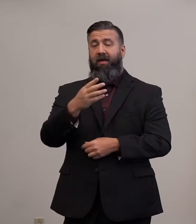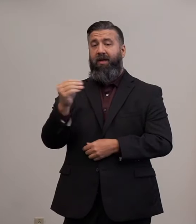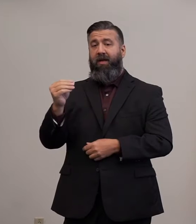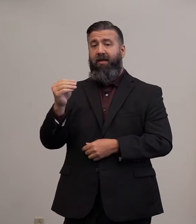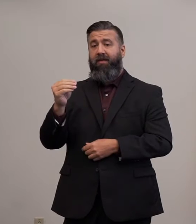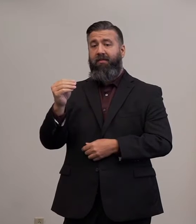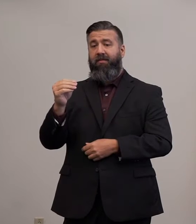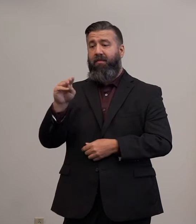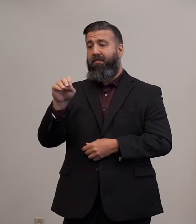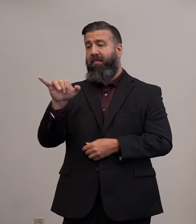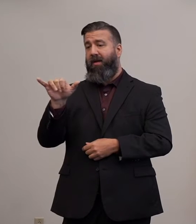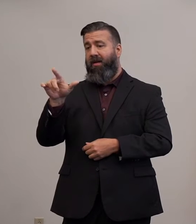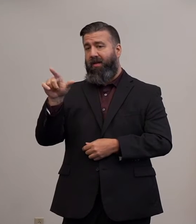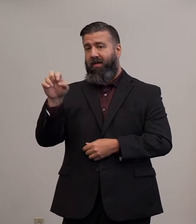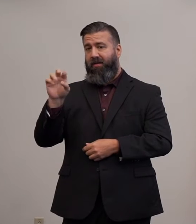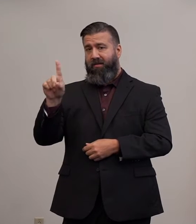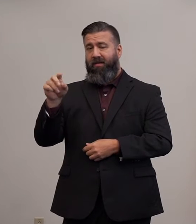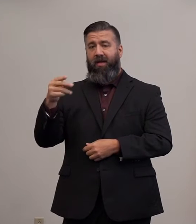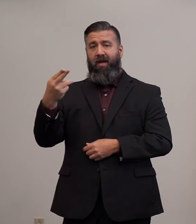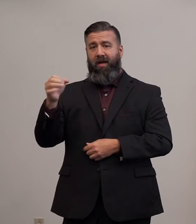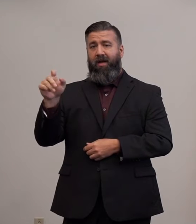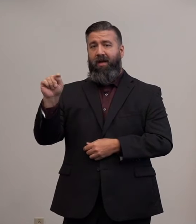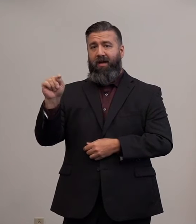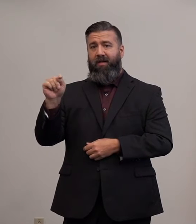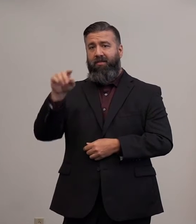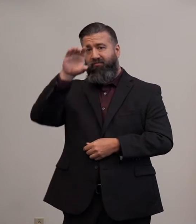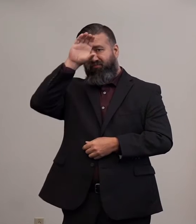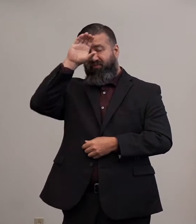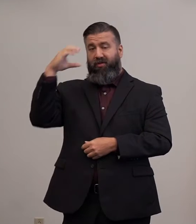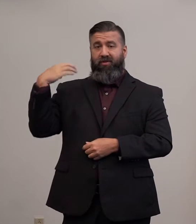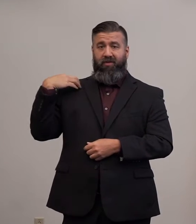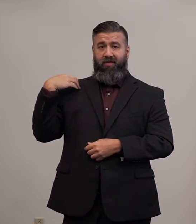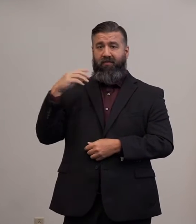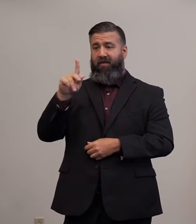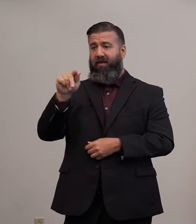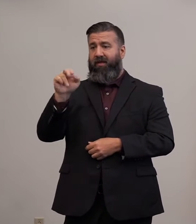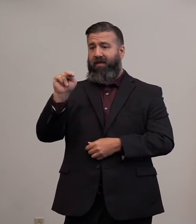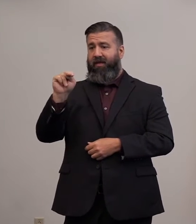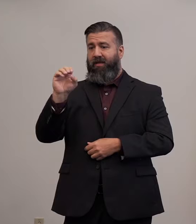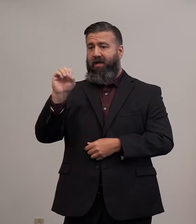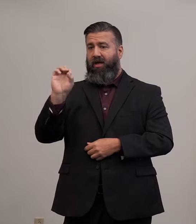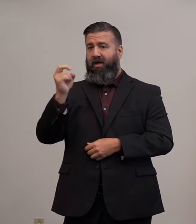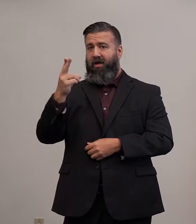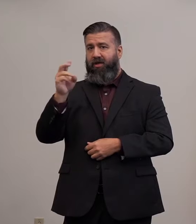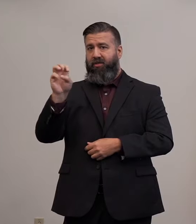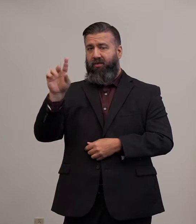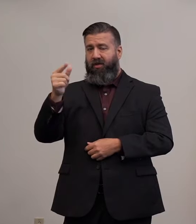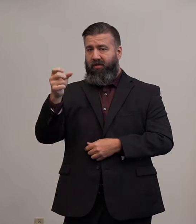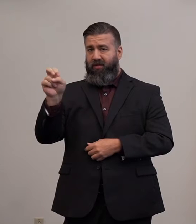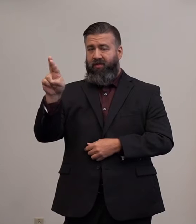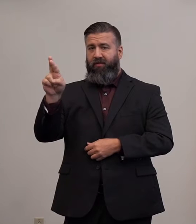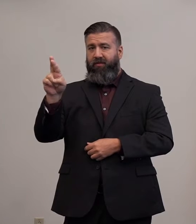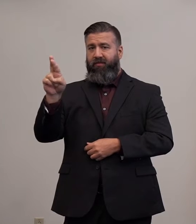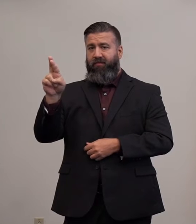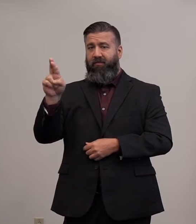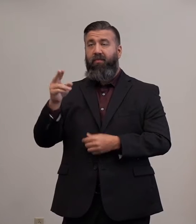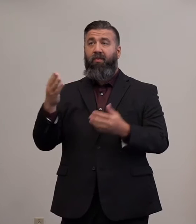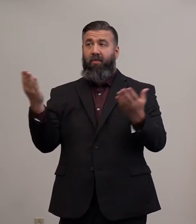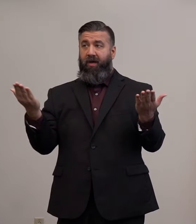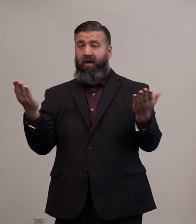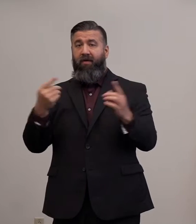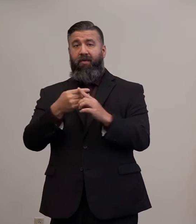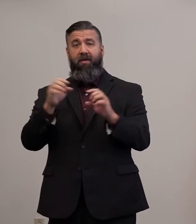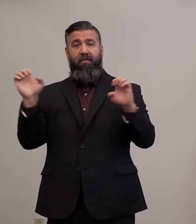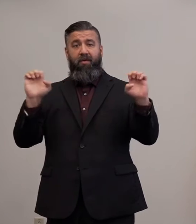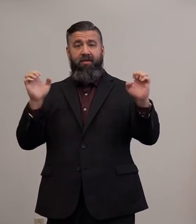Ken Olshwanger. And we stand here today in the Emergency Operations Center where our emergency service personnel come together from